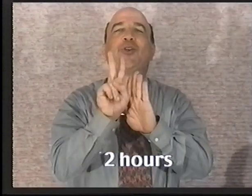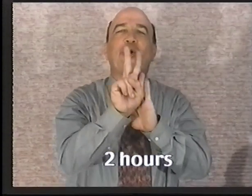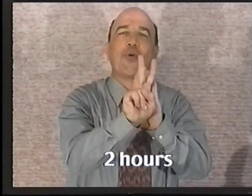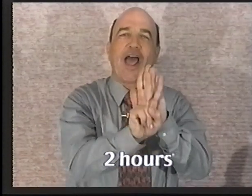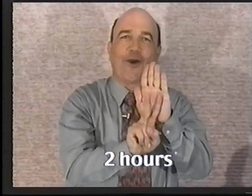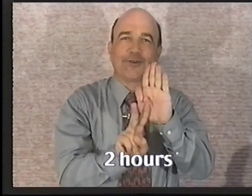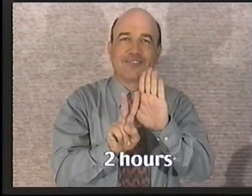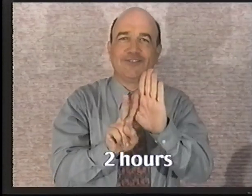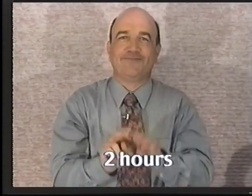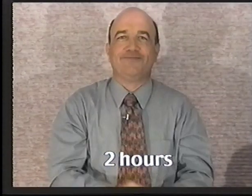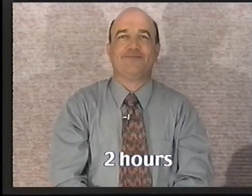2 hours,